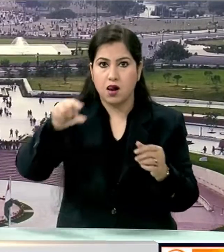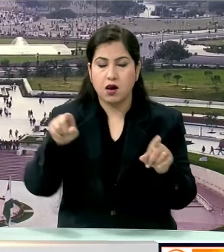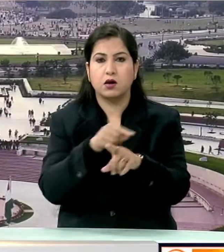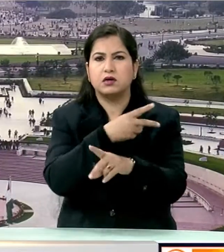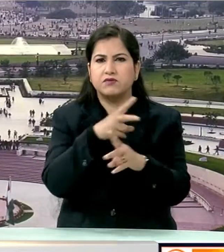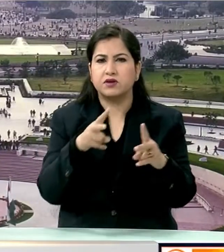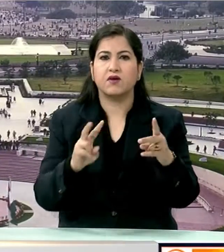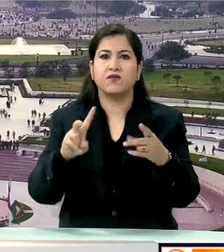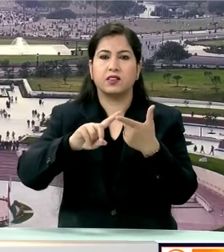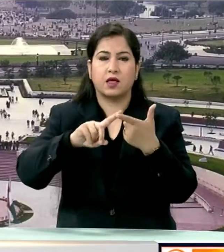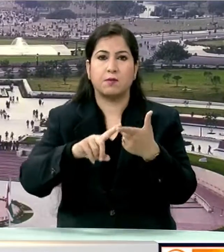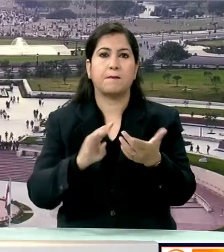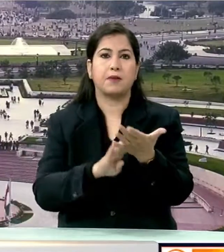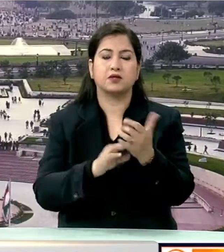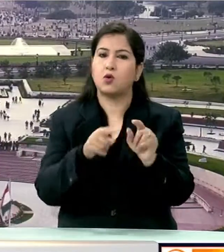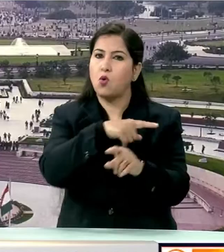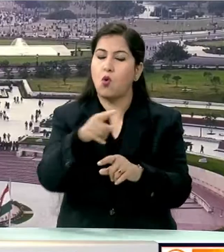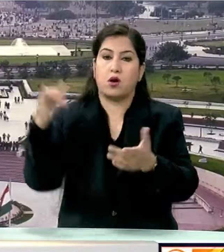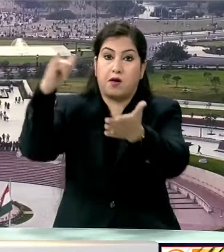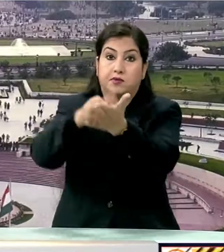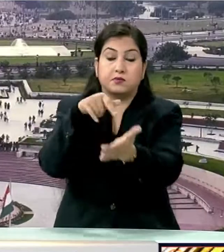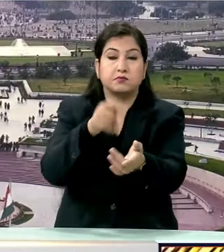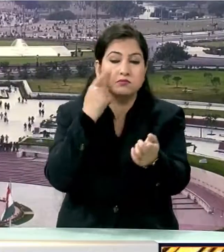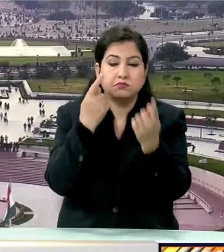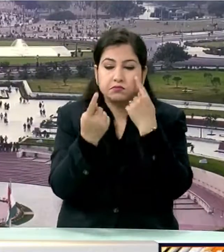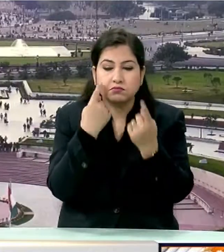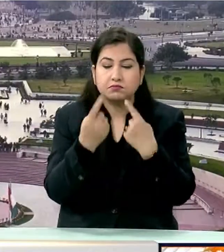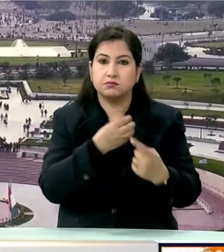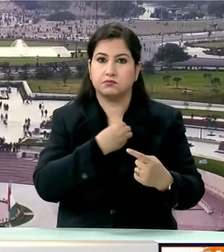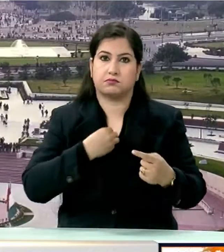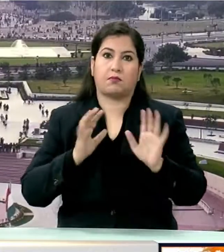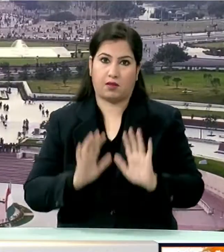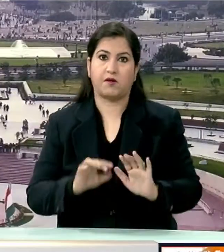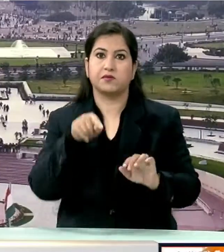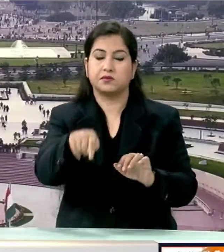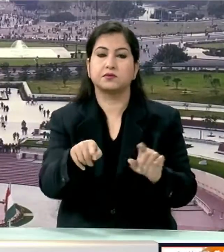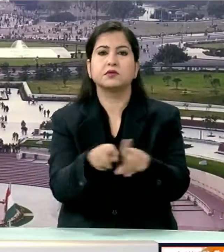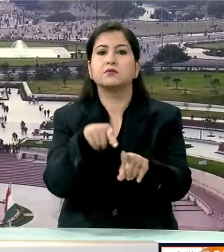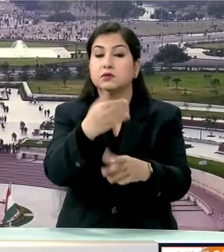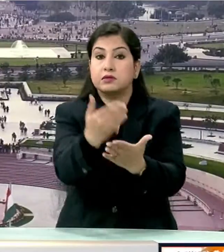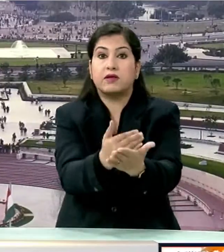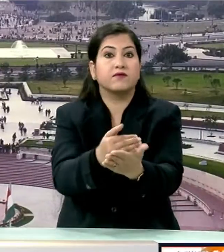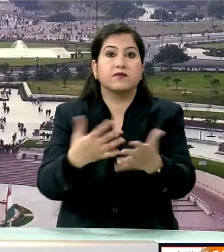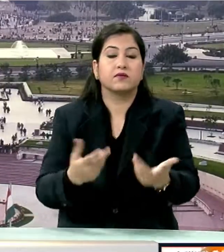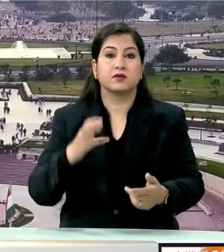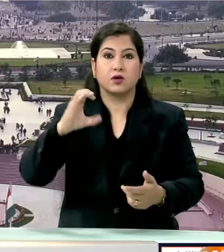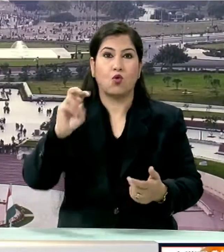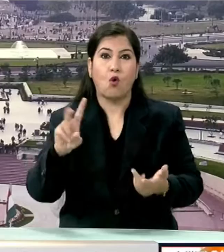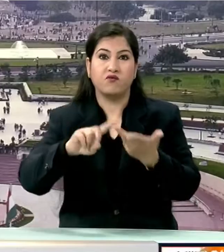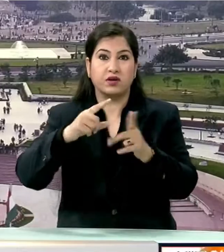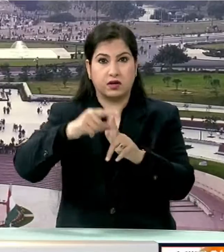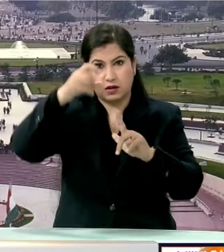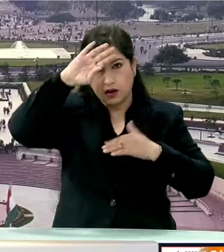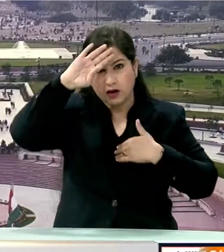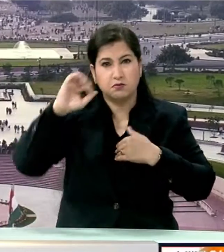Malaysia, are already being screened at Indian airports. The DGCA said in order to prevent the spread of